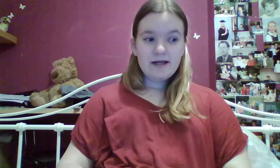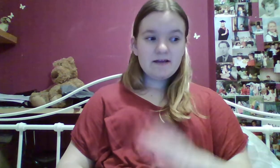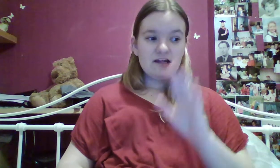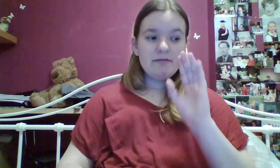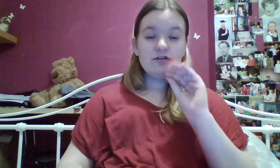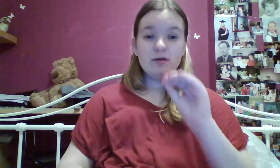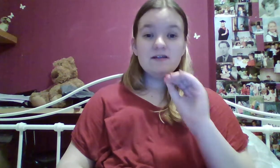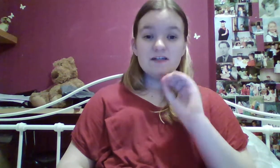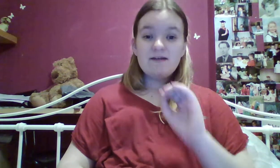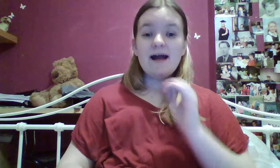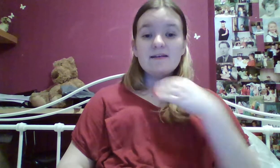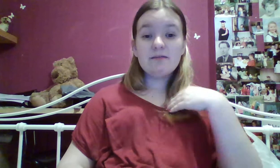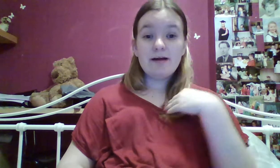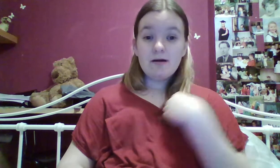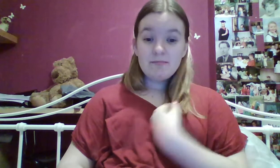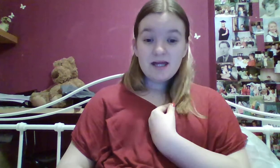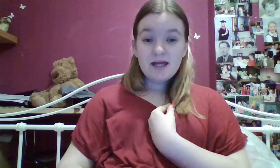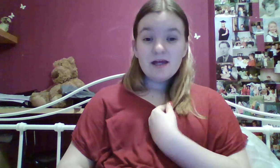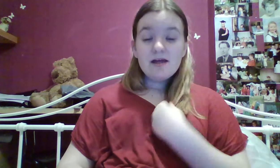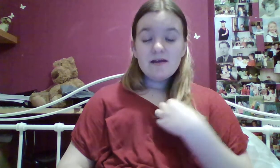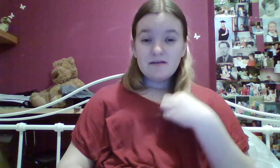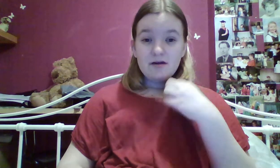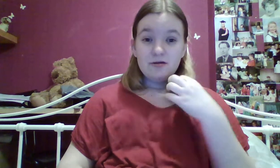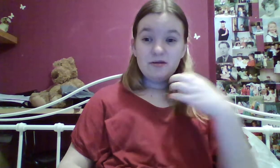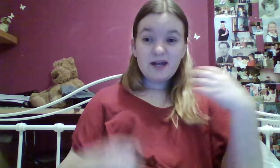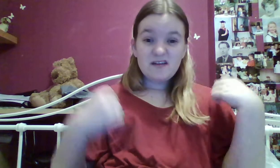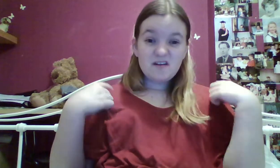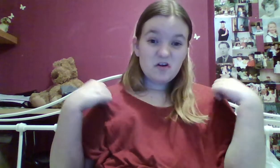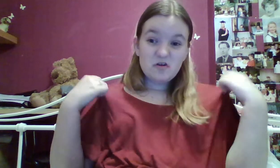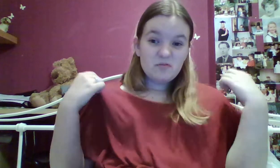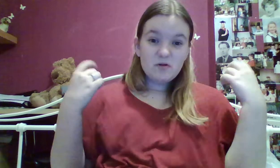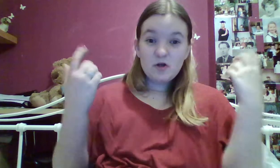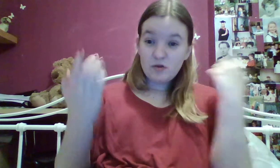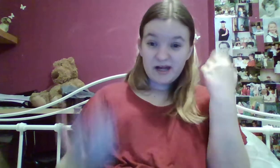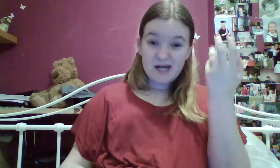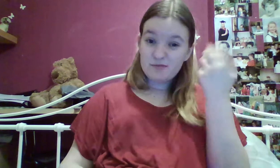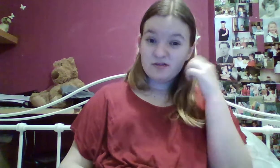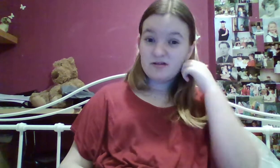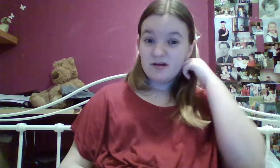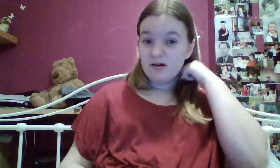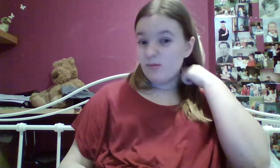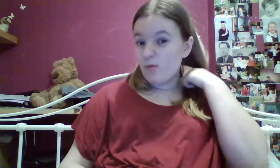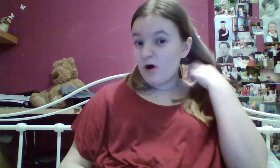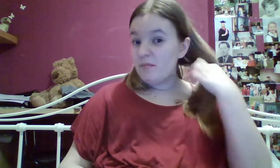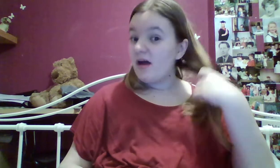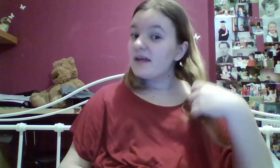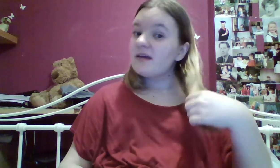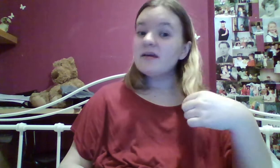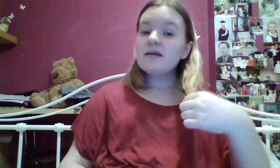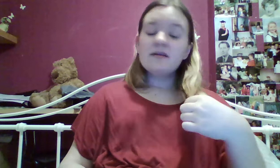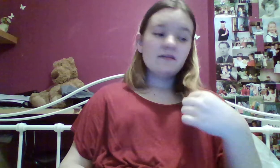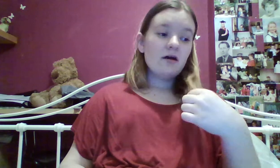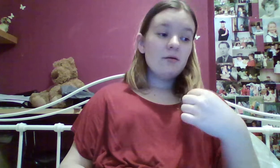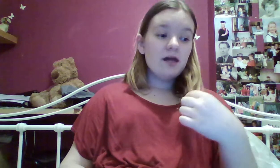it's going to be 20 facts about me, so you get to know who I am and what I'm like. So here we